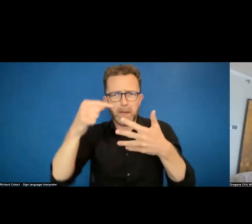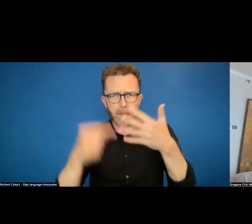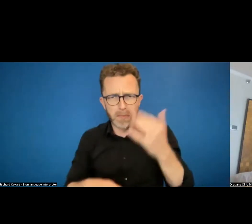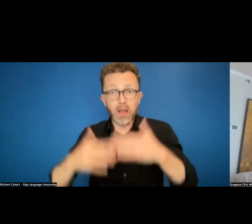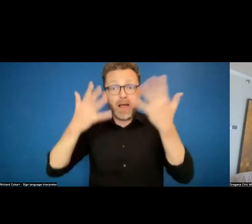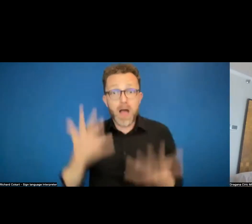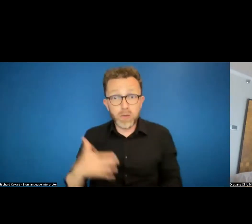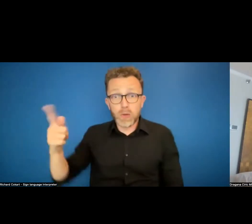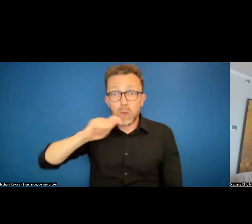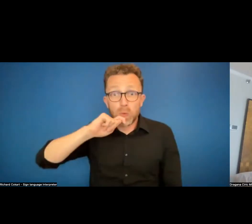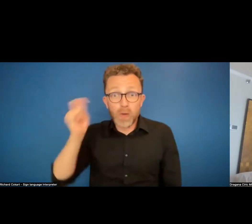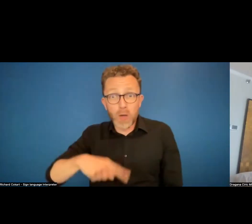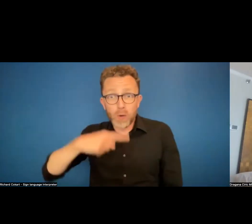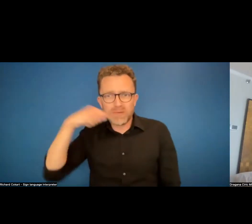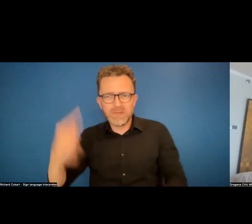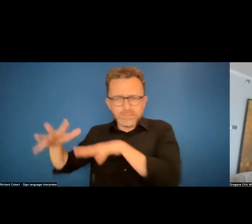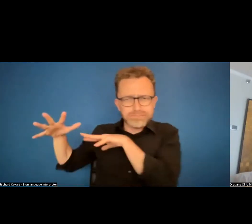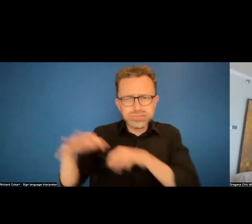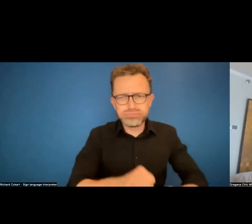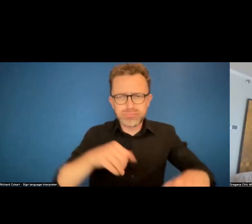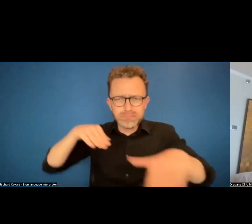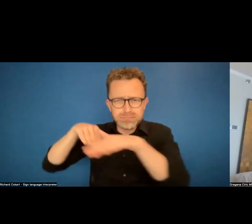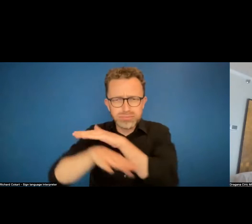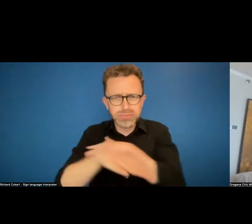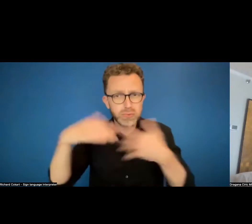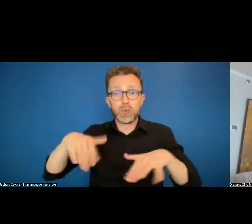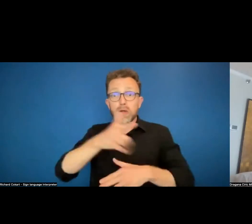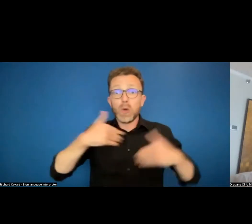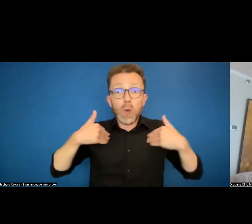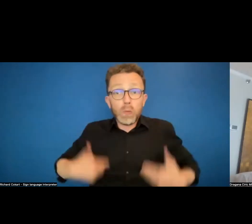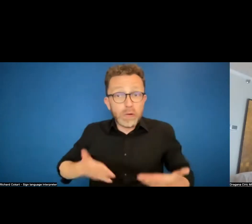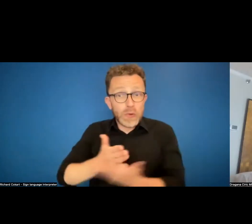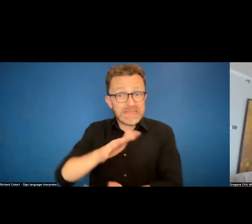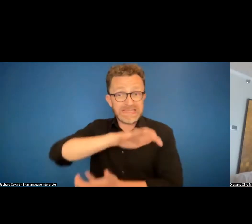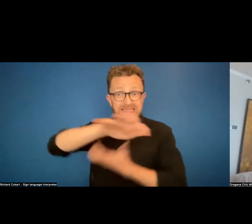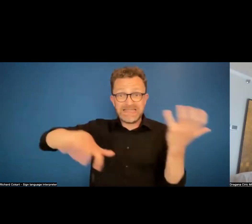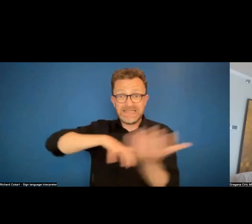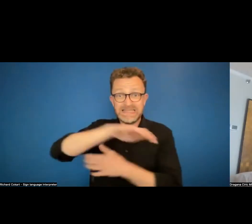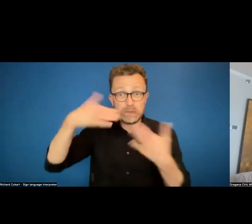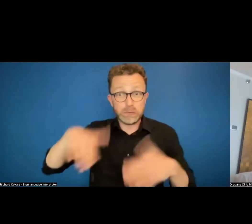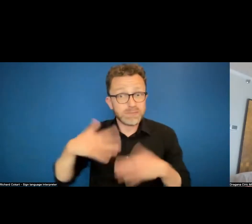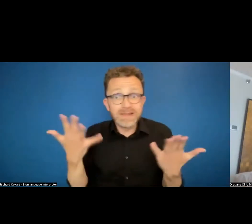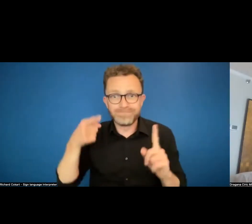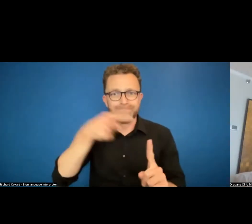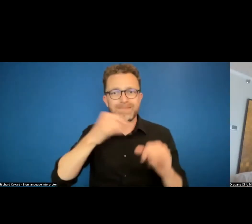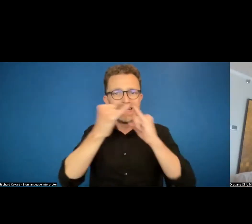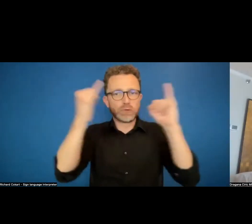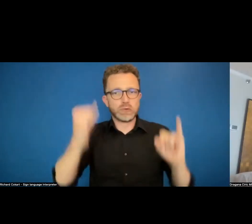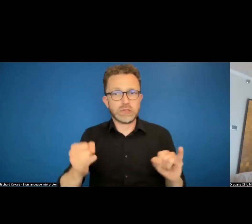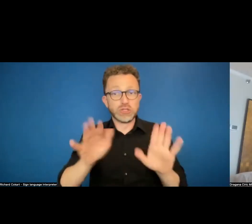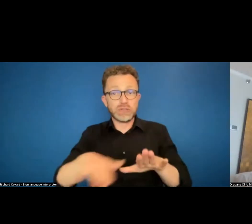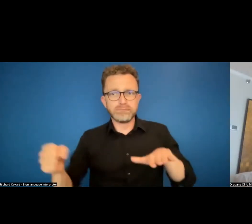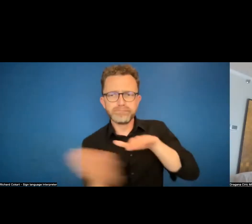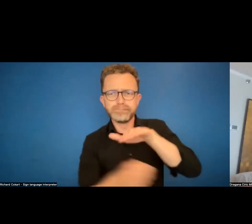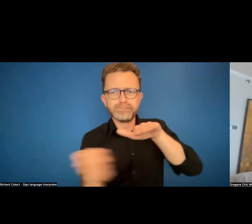in Ukraine. What we were able to see is that while children with without disabilities